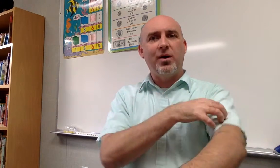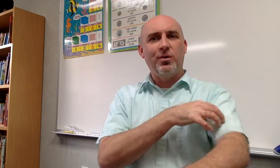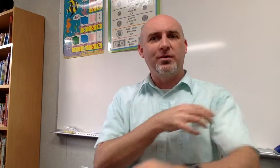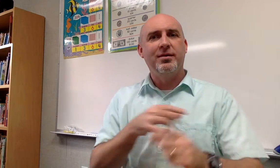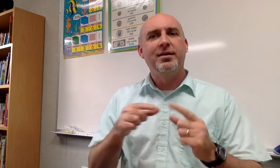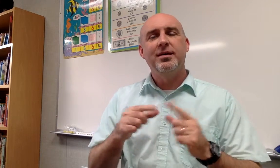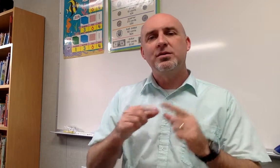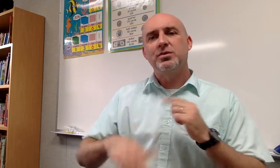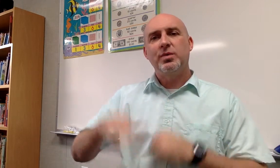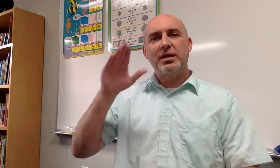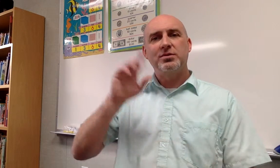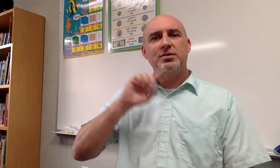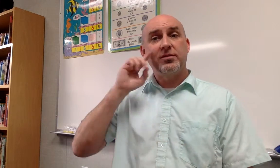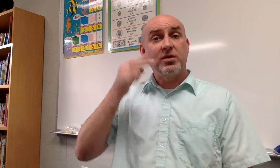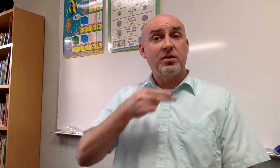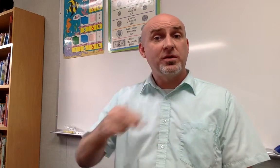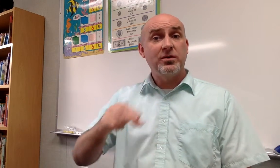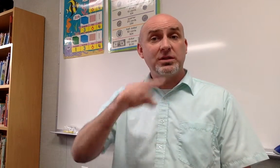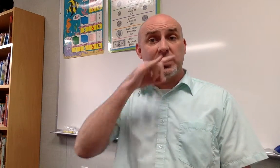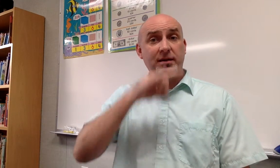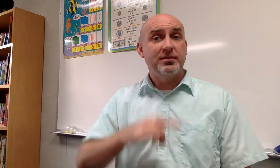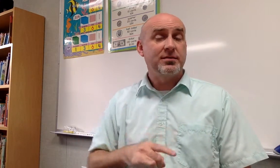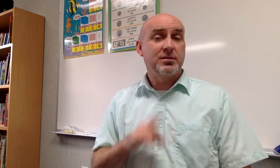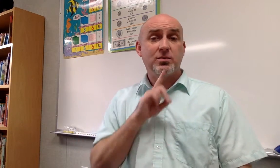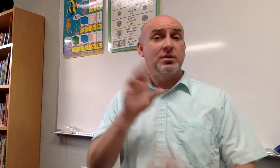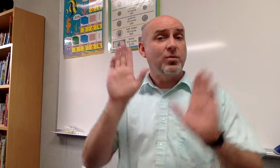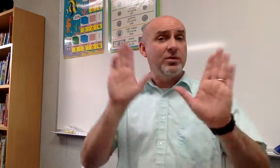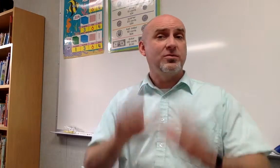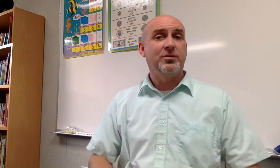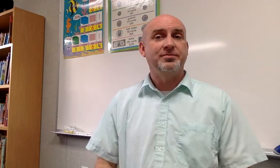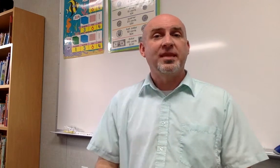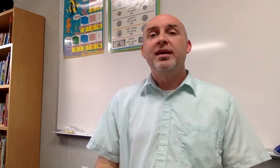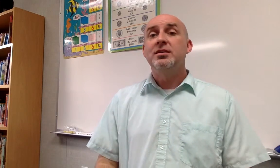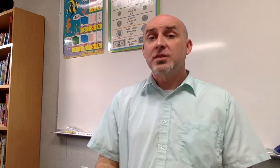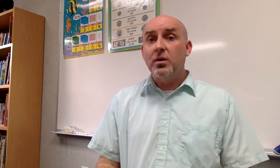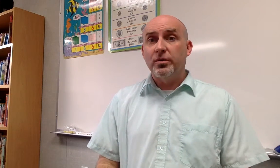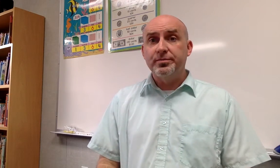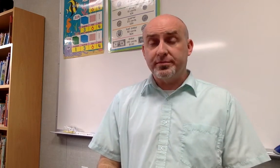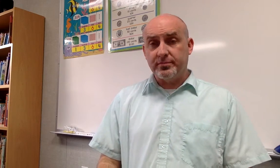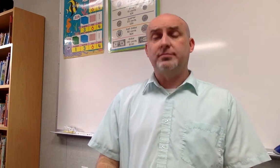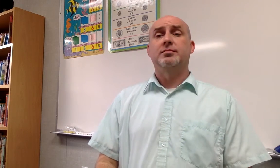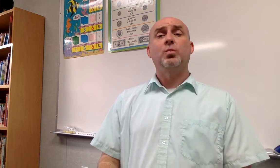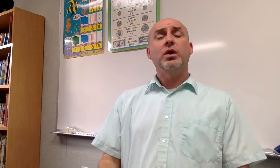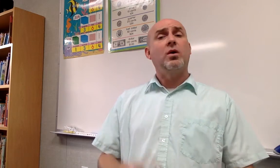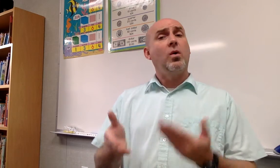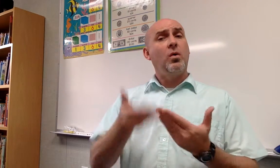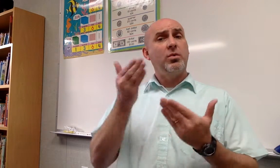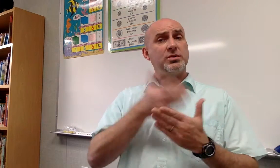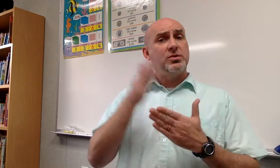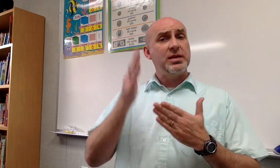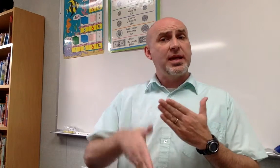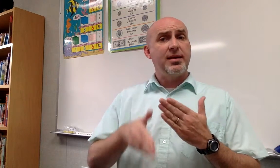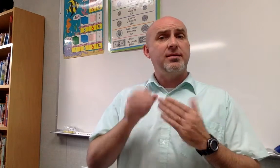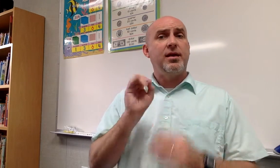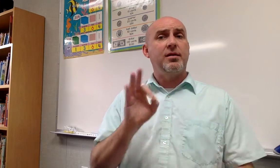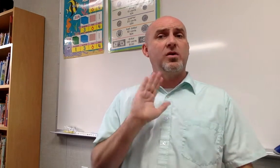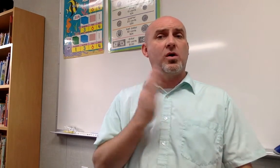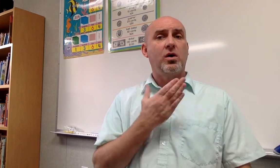power to raise your deaf and hard of hearing child. This is really wonderful. So, we are almost to the end of